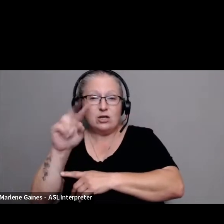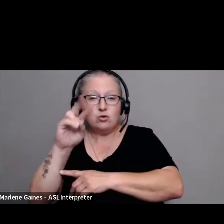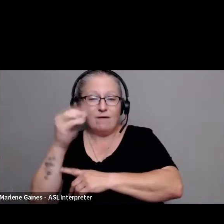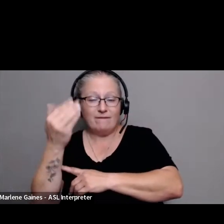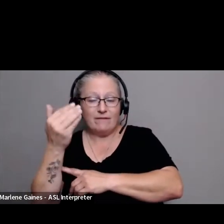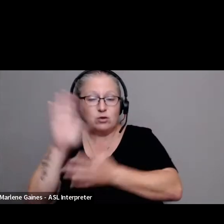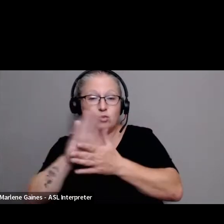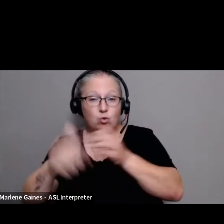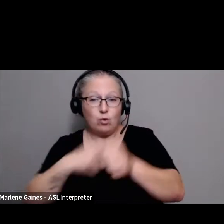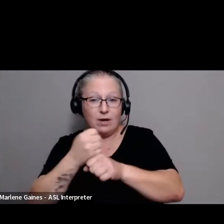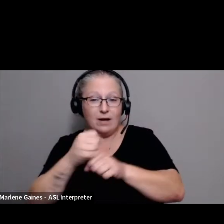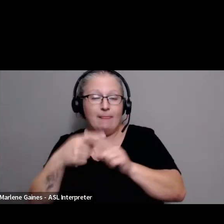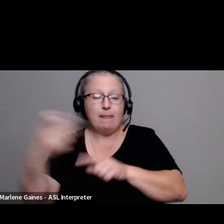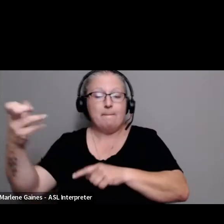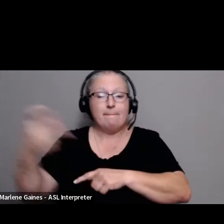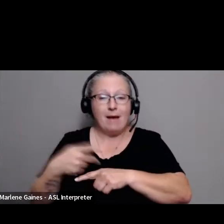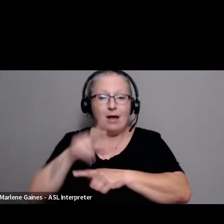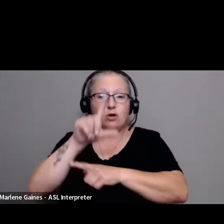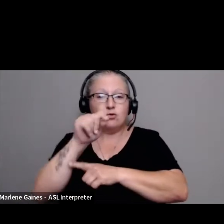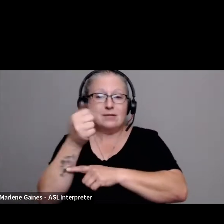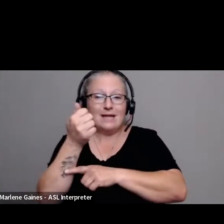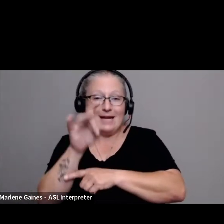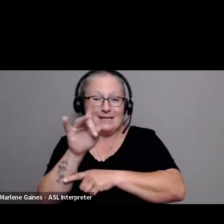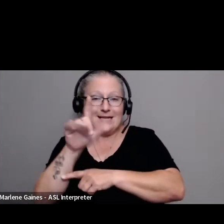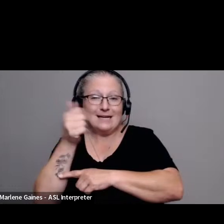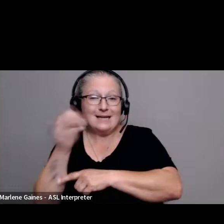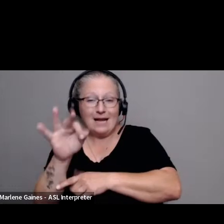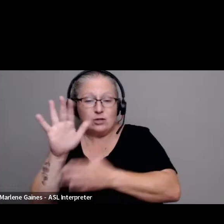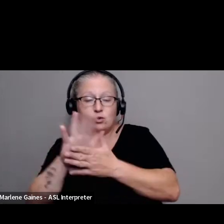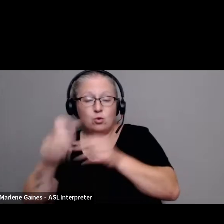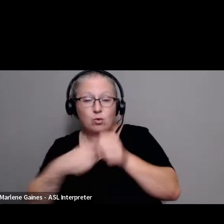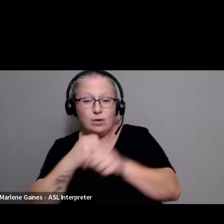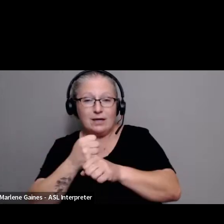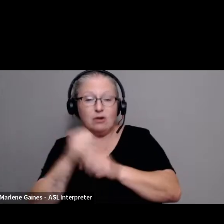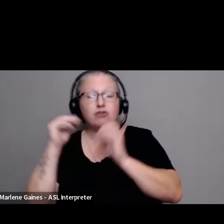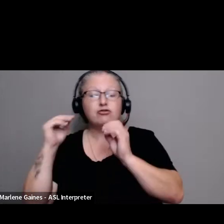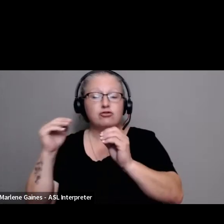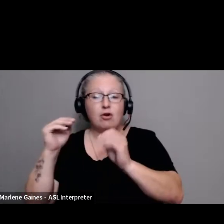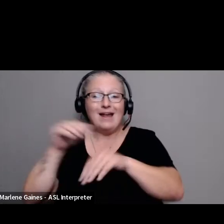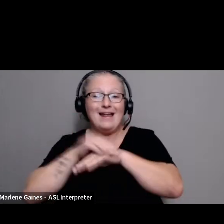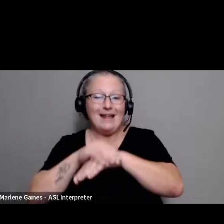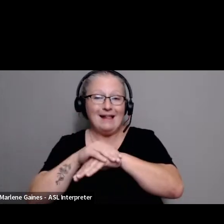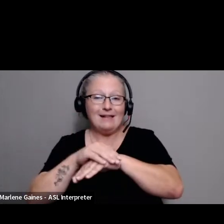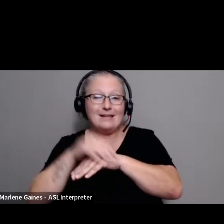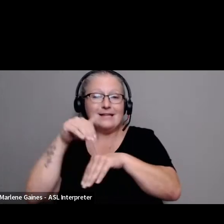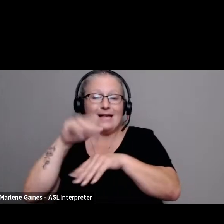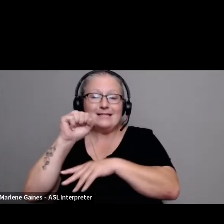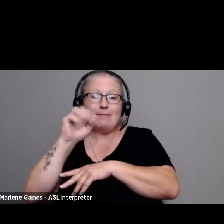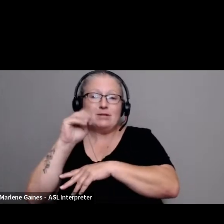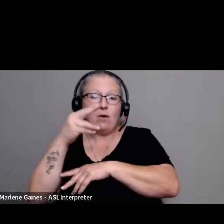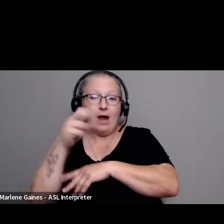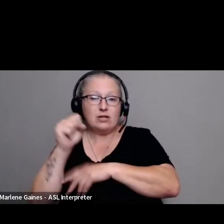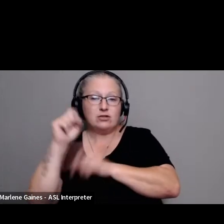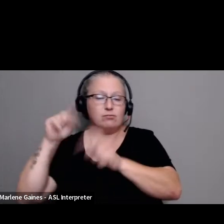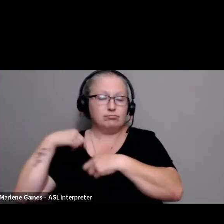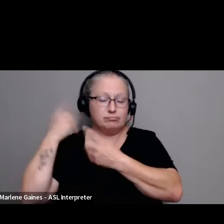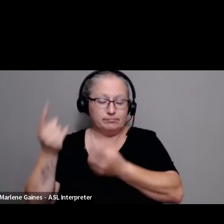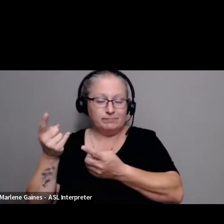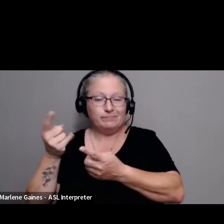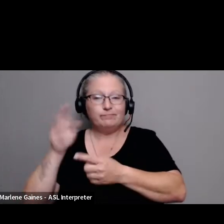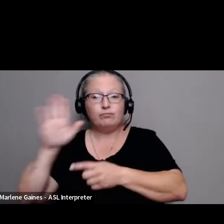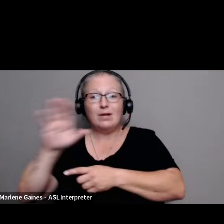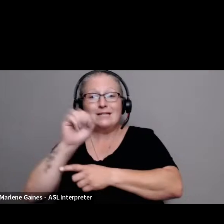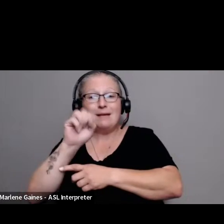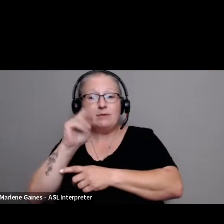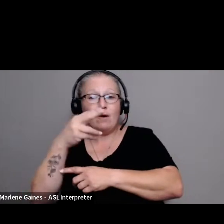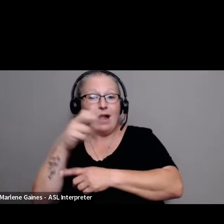year, and then returned in 18-19 school year, where she has taught English at San Mateo High ever since. Her San